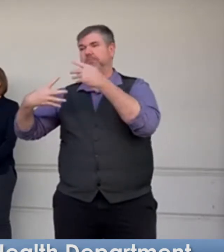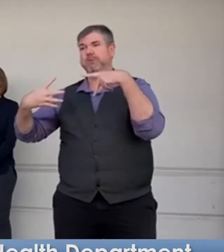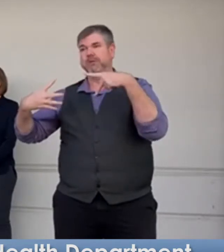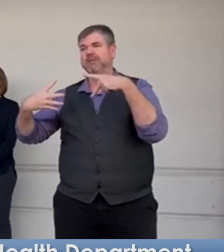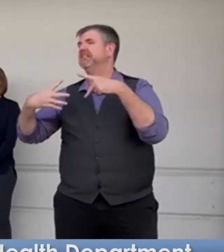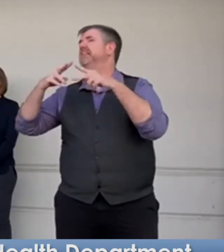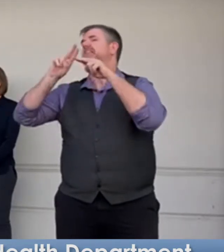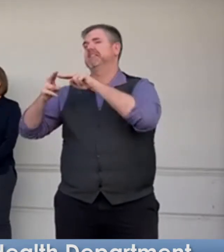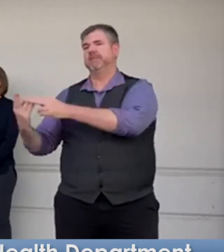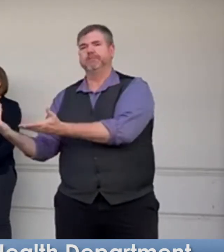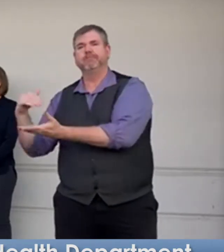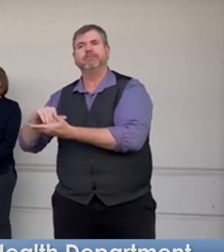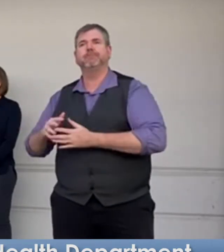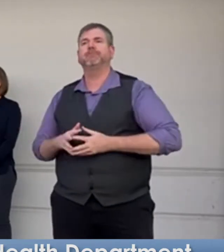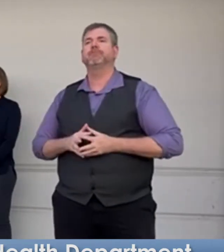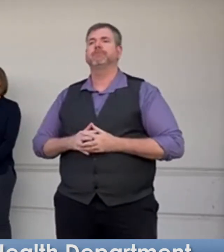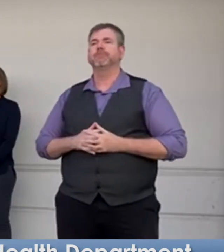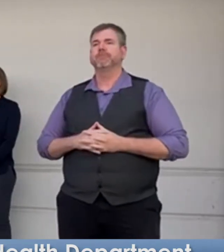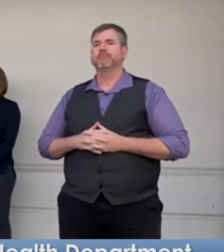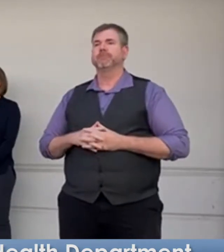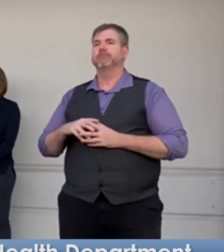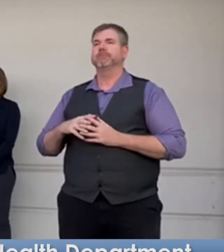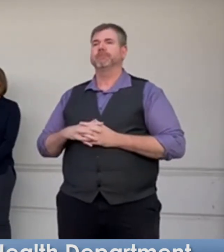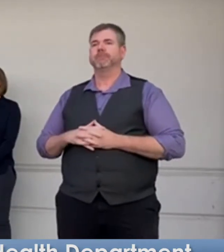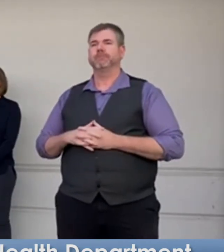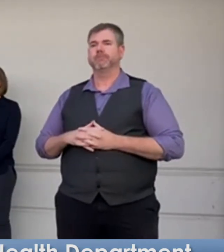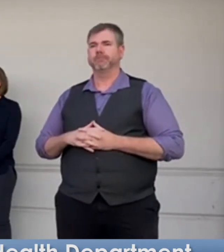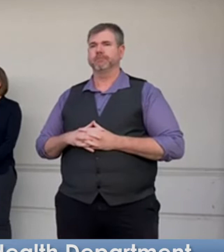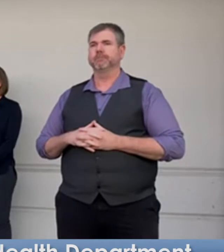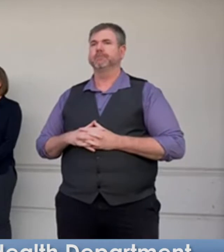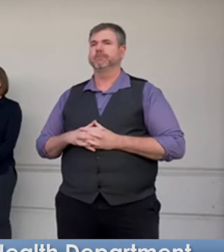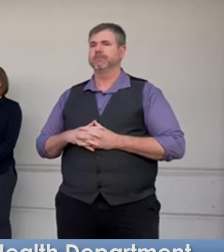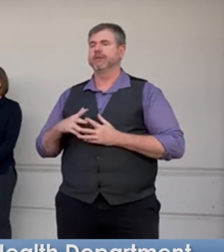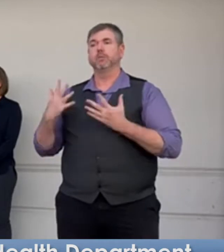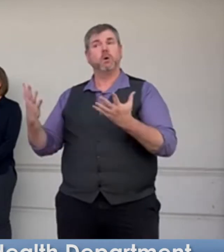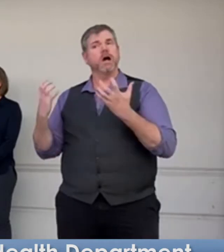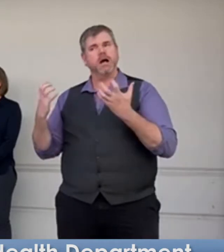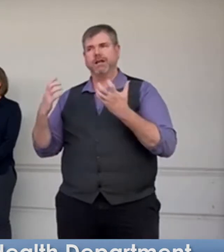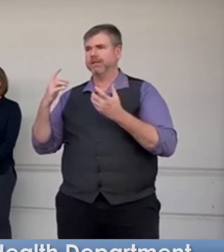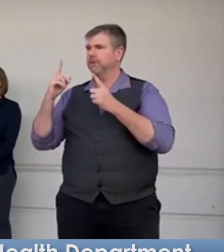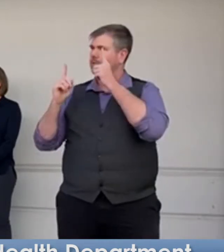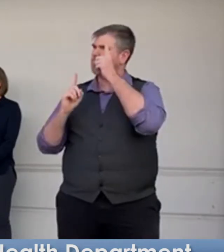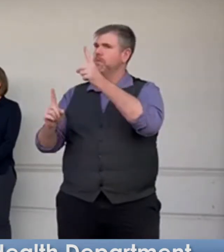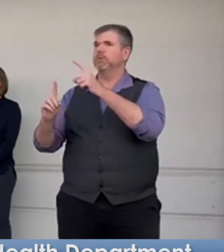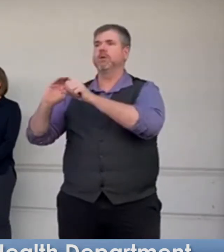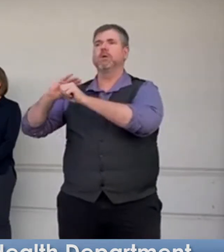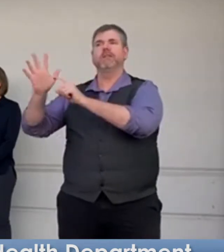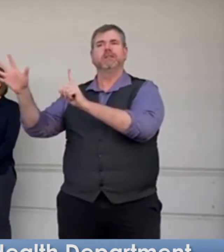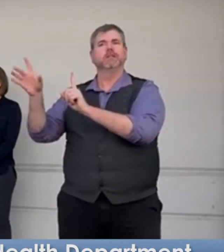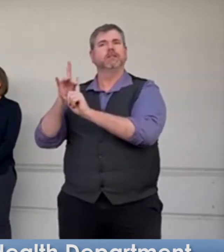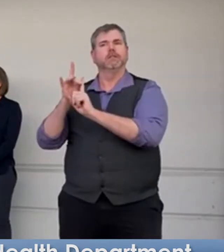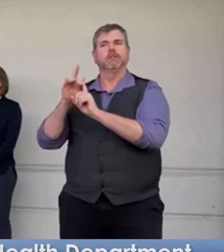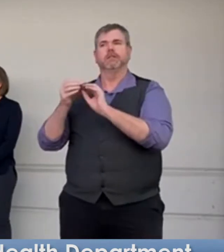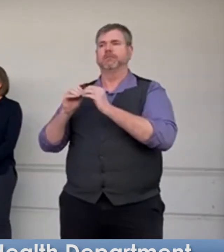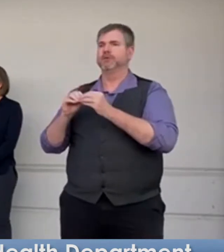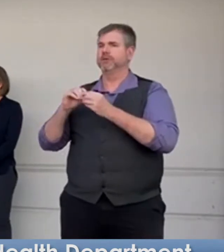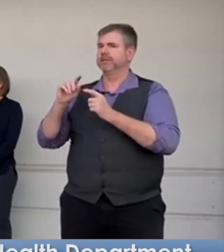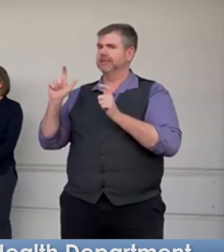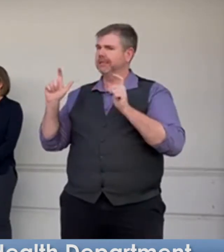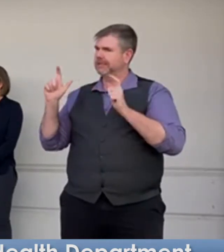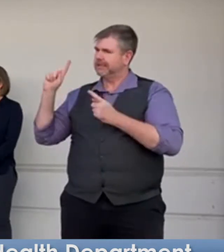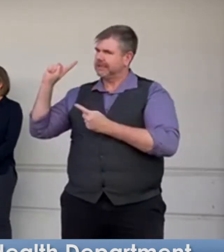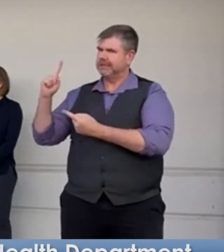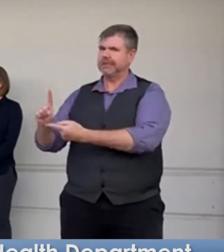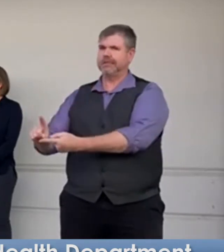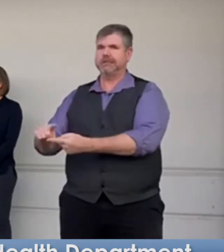confident that we can do that here, even with the surge that we're seeing here in Santa Clara County.